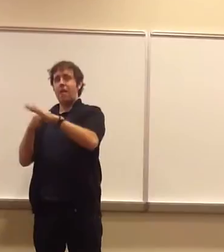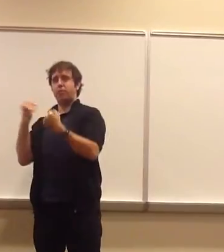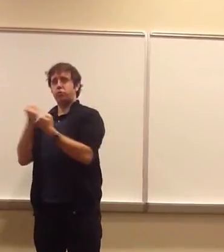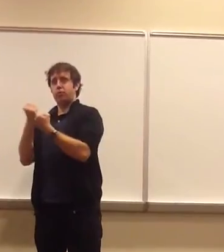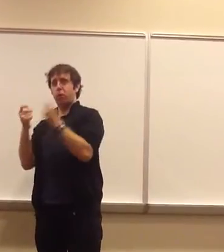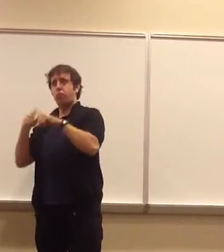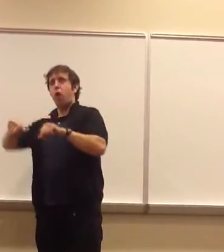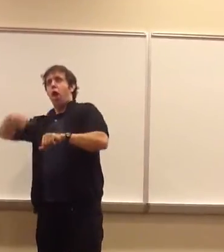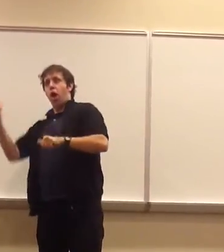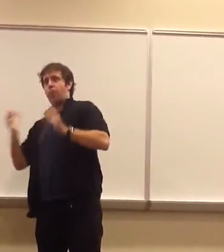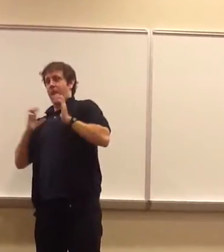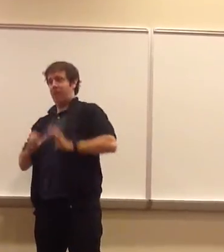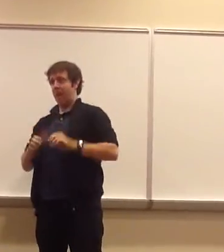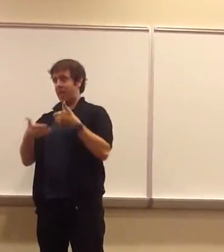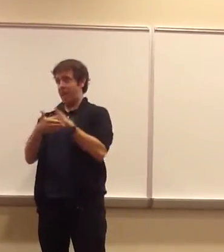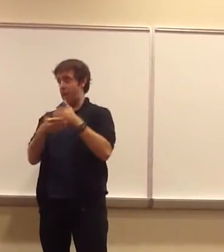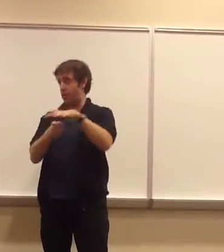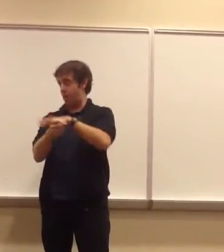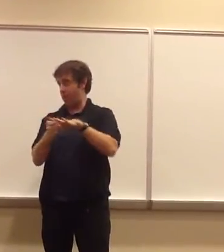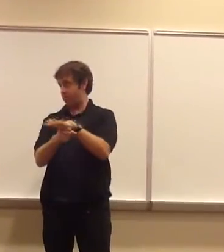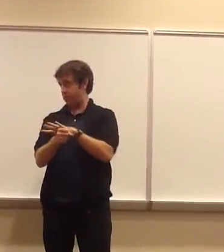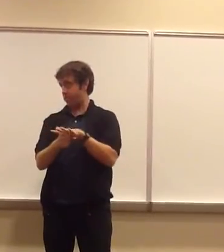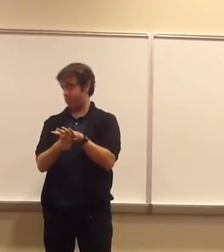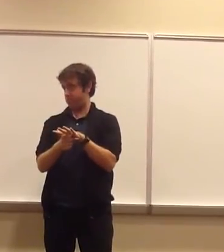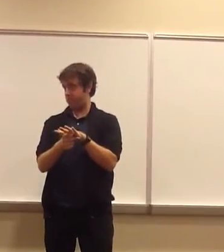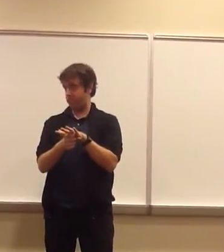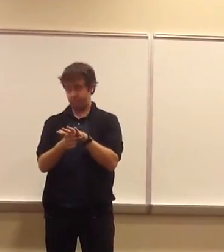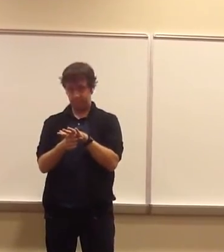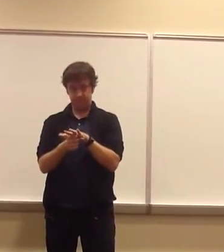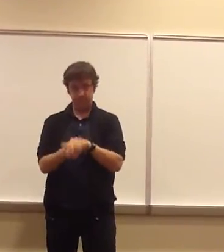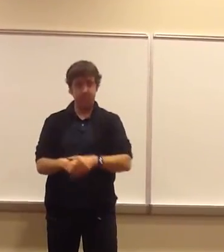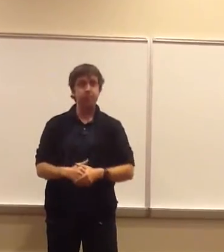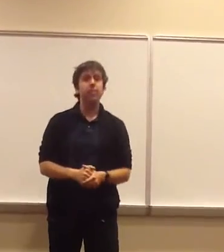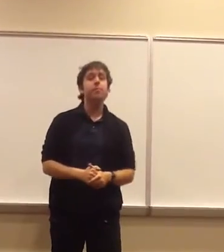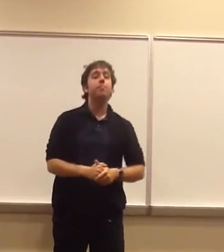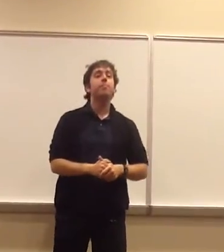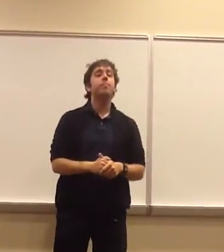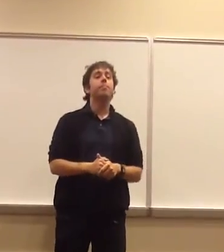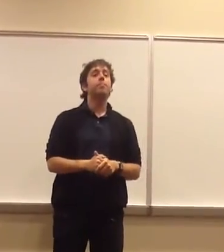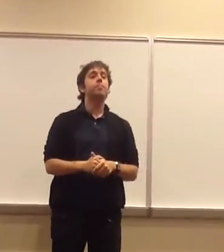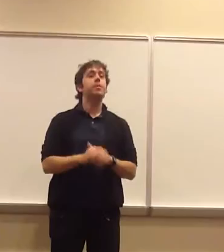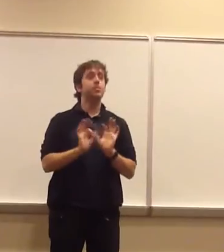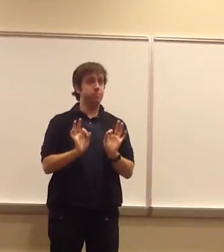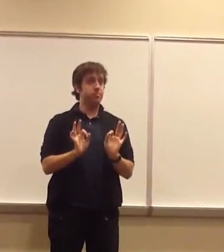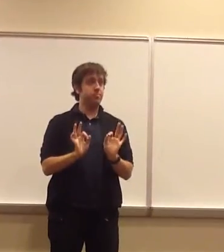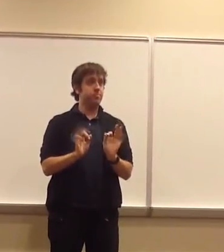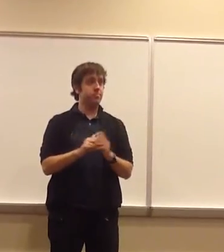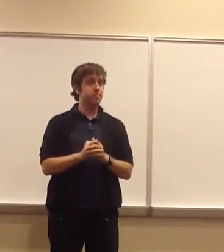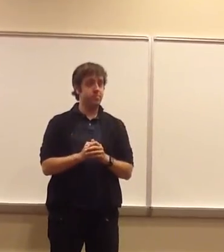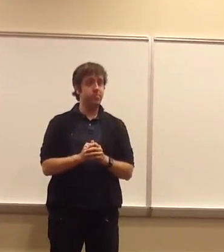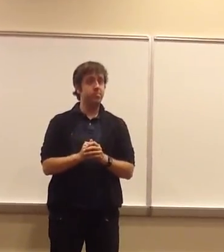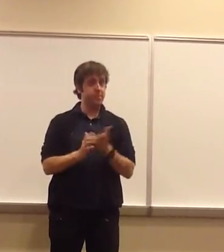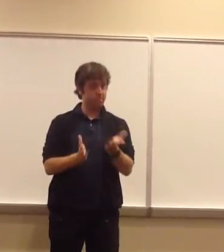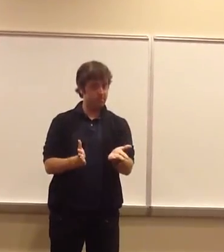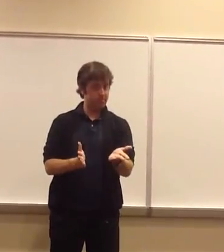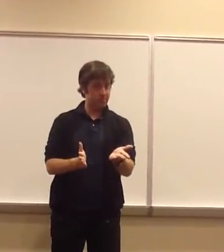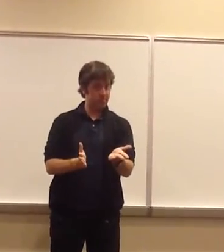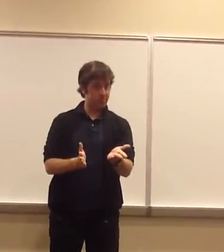Or the therapists are driving all over the state, which means that their time isn't being used very effectively.